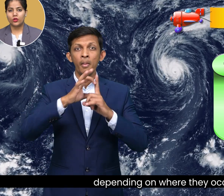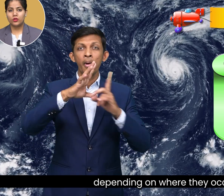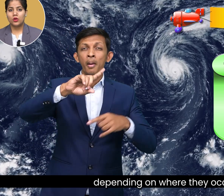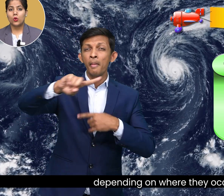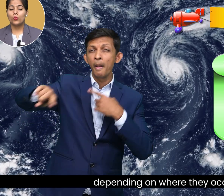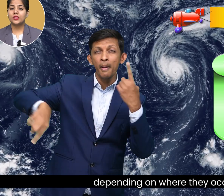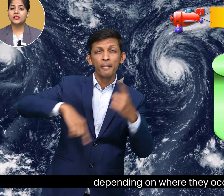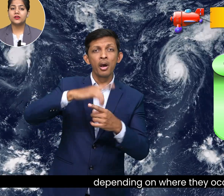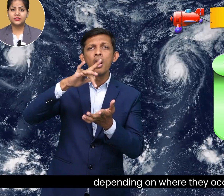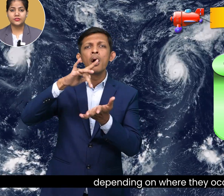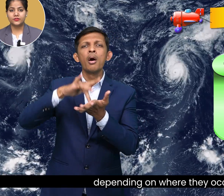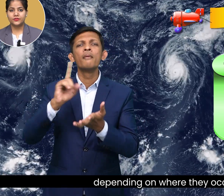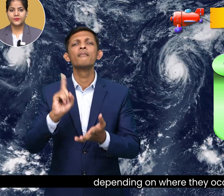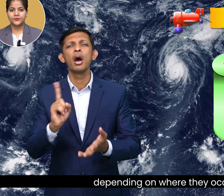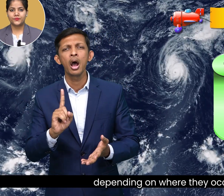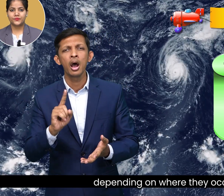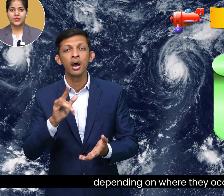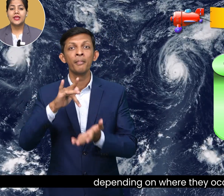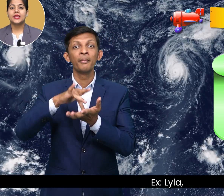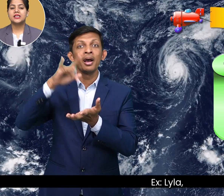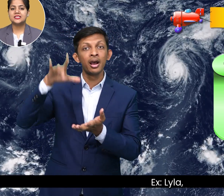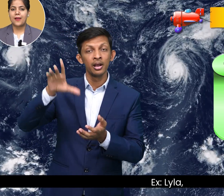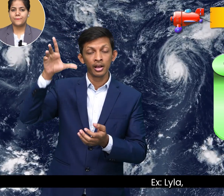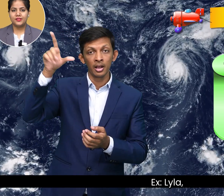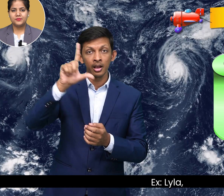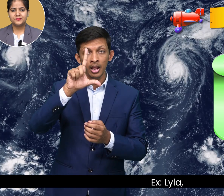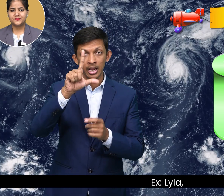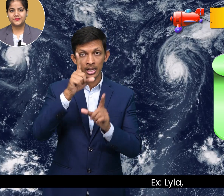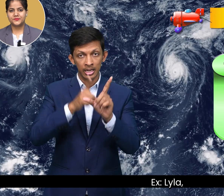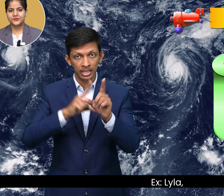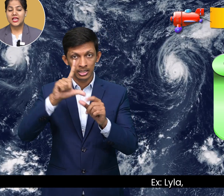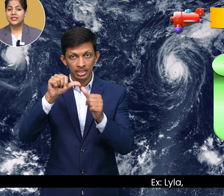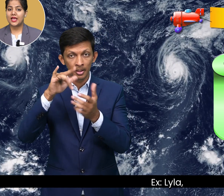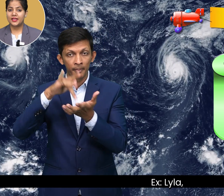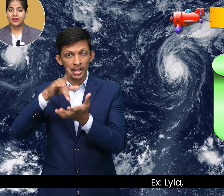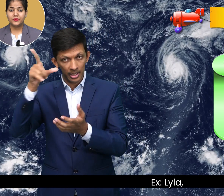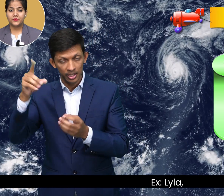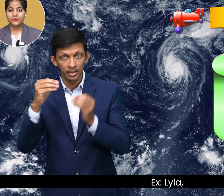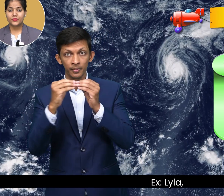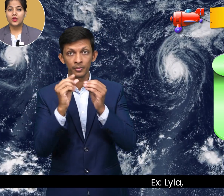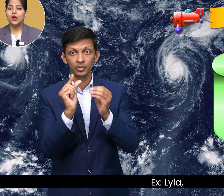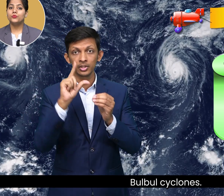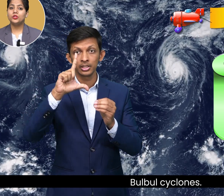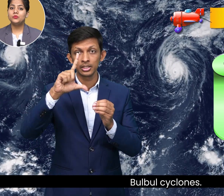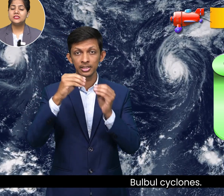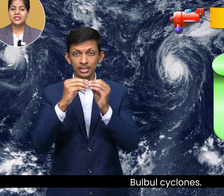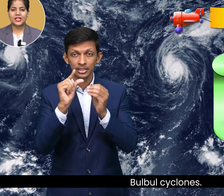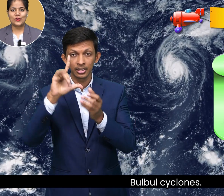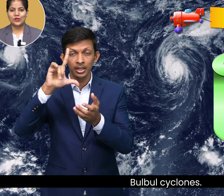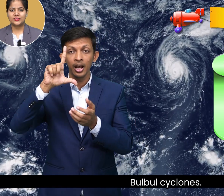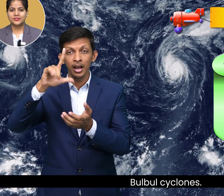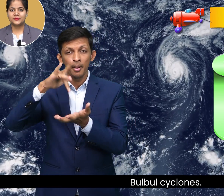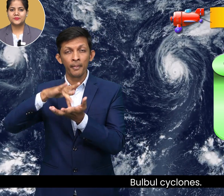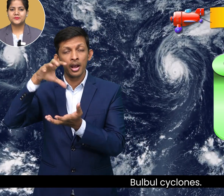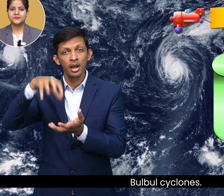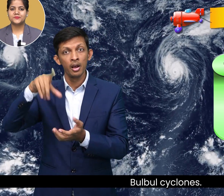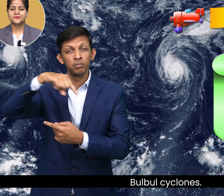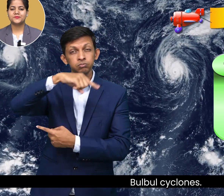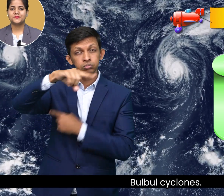Depending on where they occur. Example, Laila, Bulbul